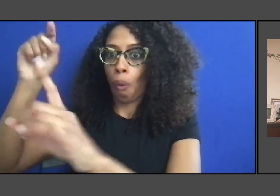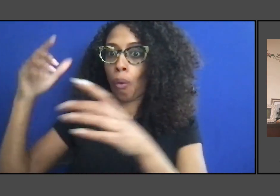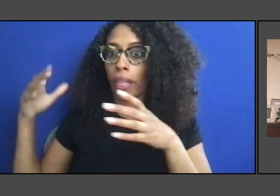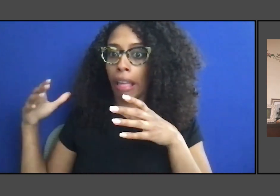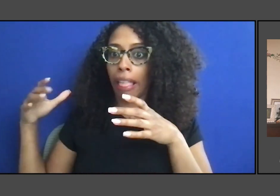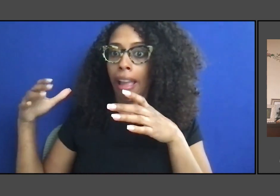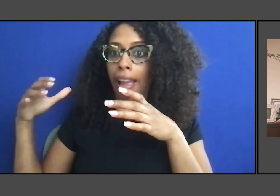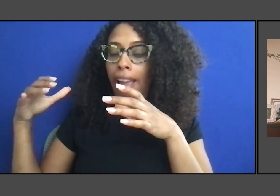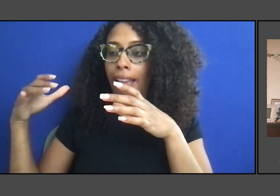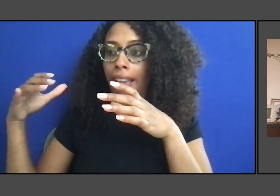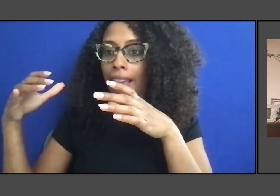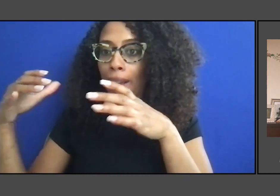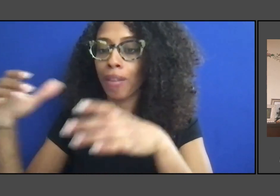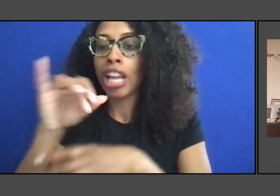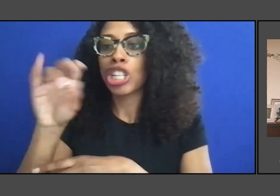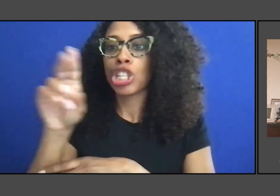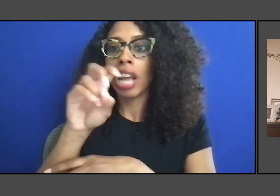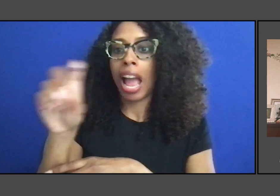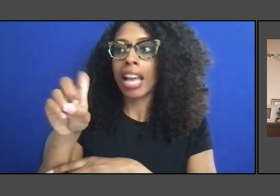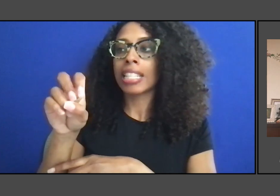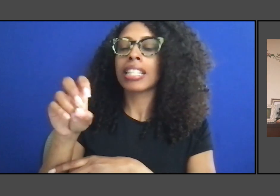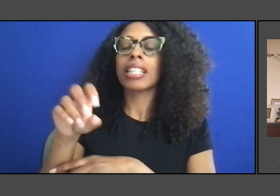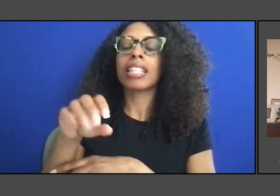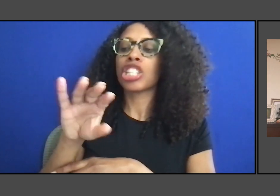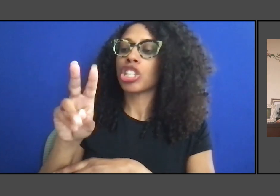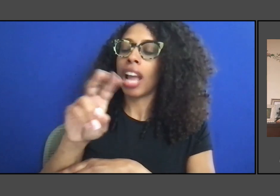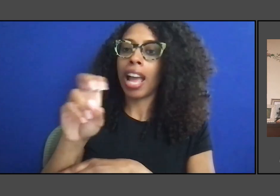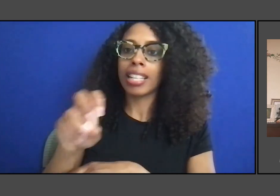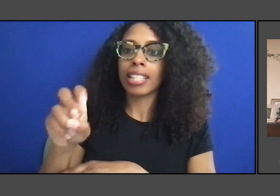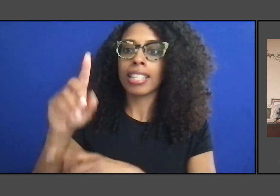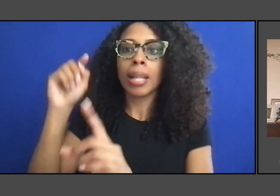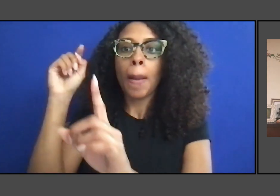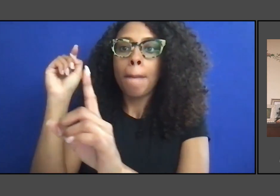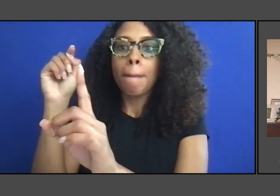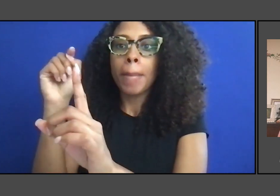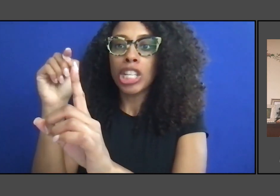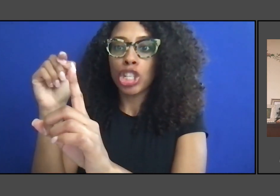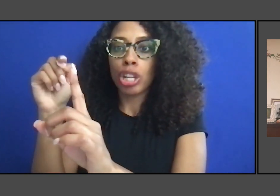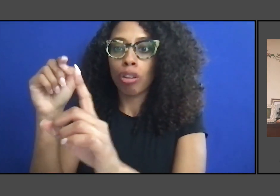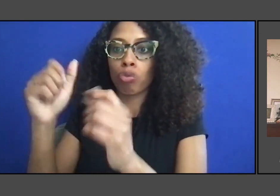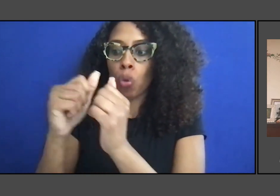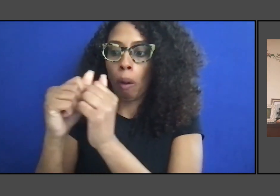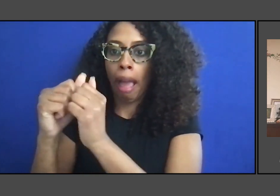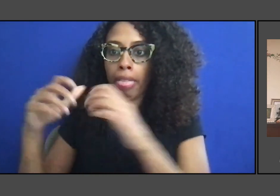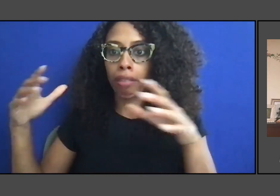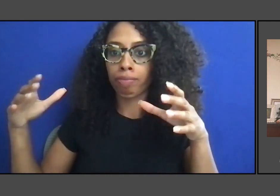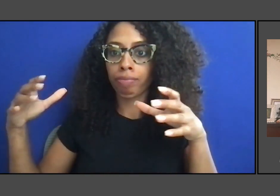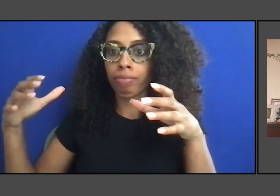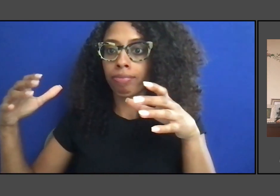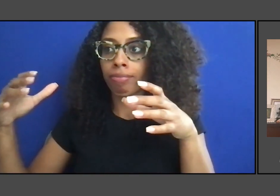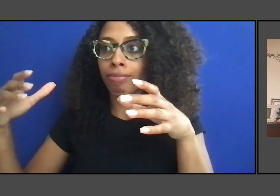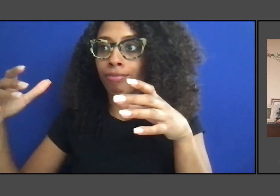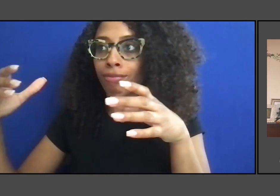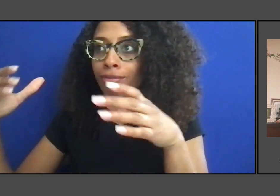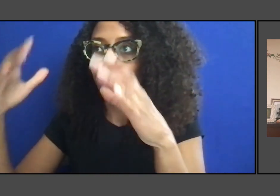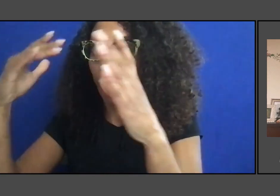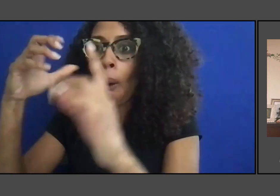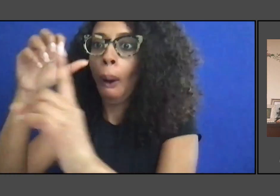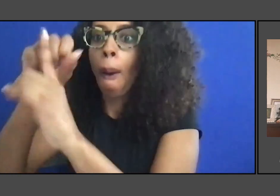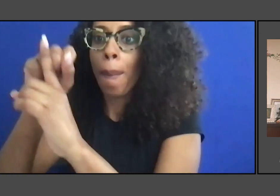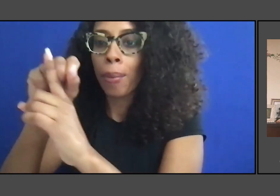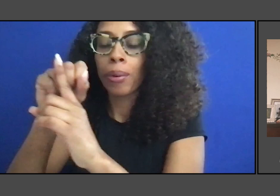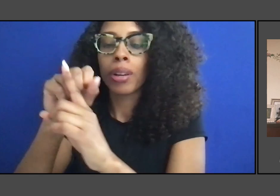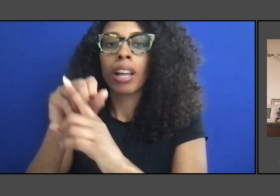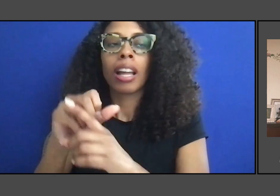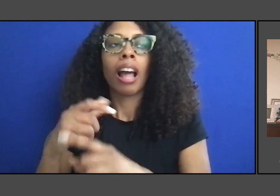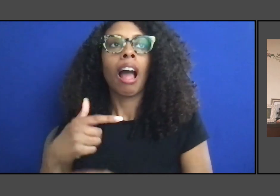mission-oriented music. And so sometimes I feel like, people have been so isolated trying